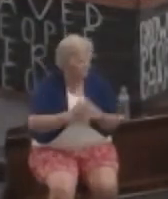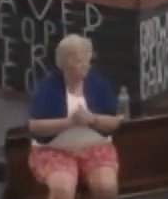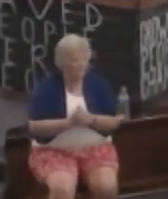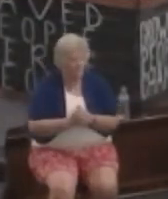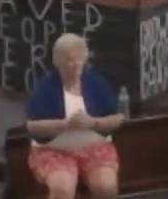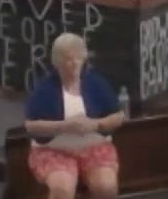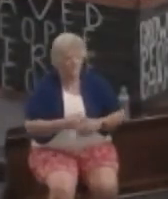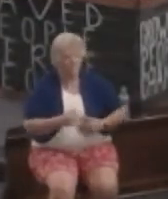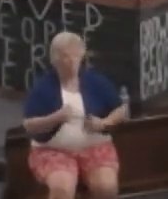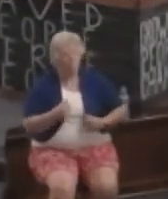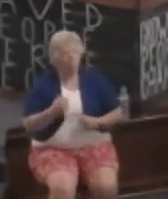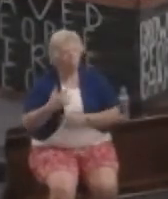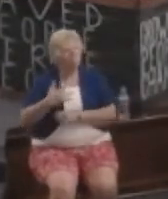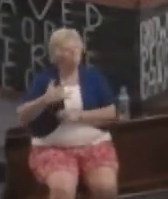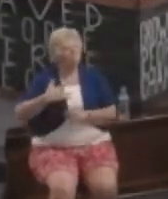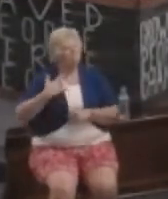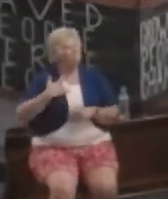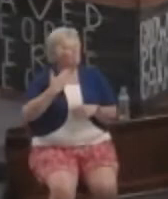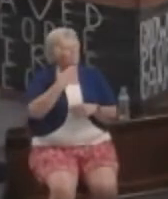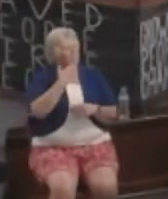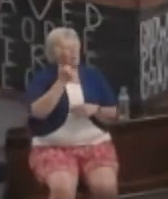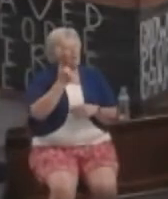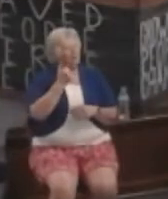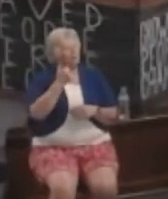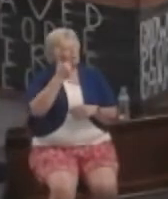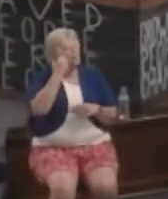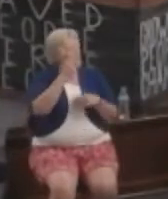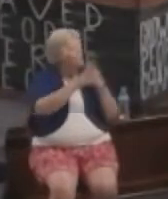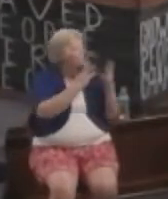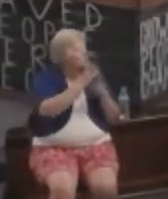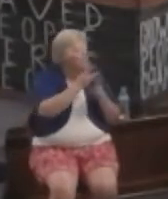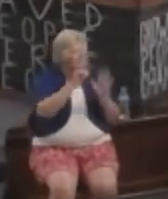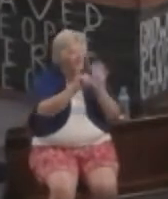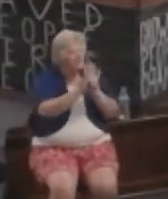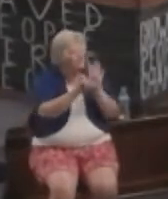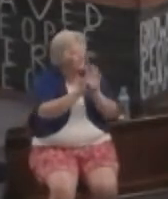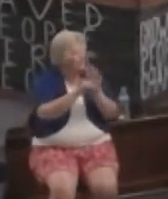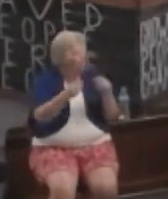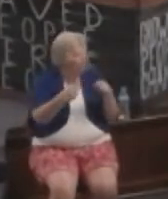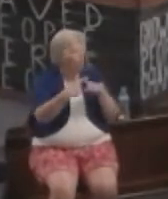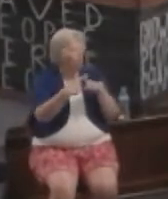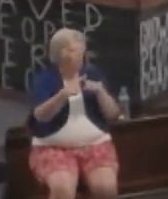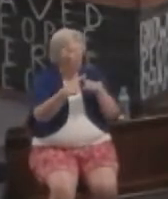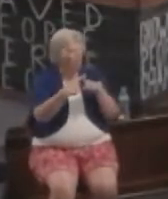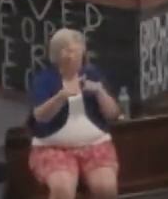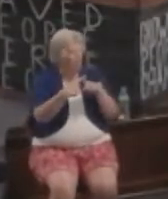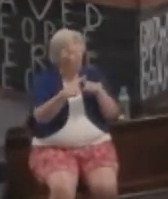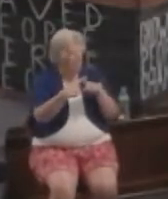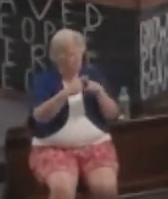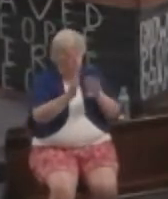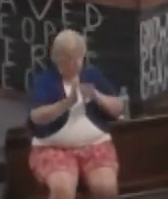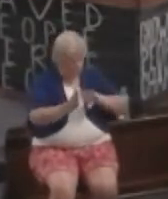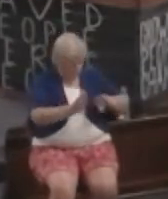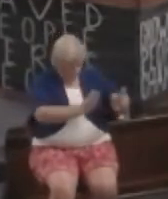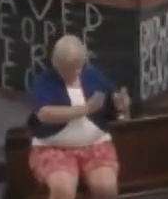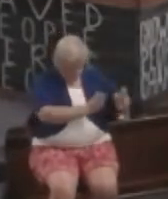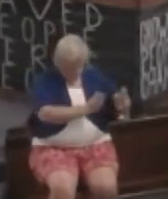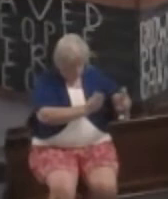any better that just like the identity crisis we go through, forgetting salvation is not